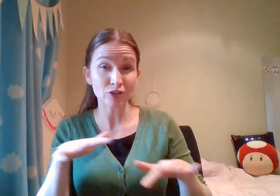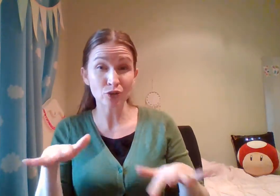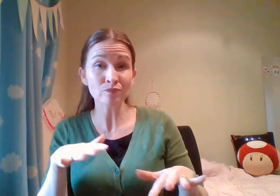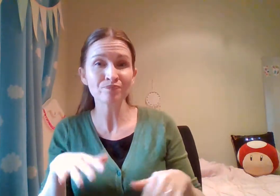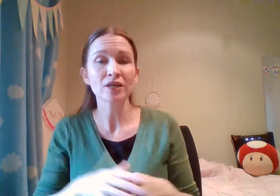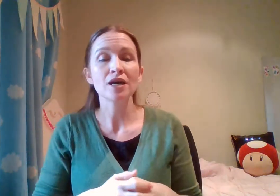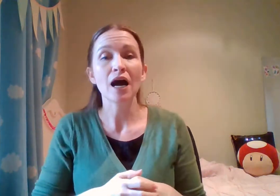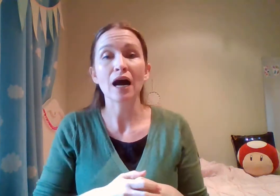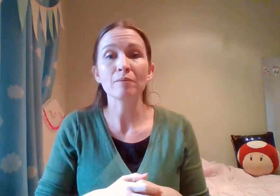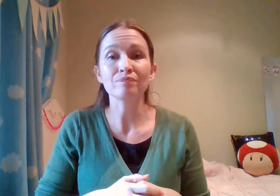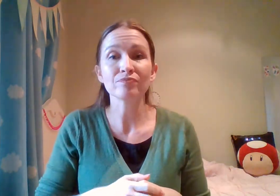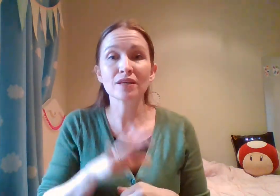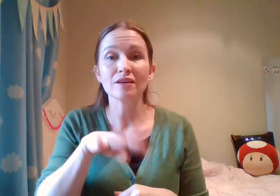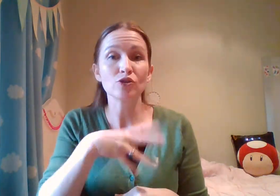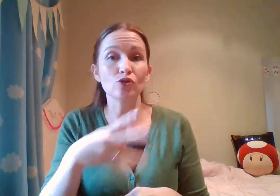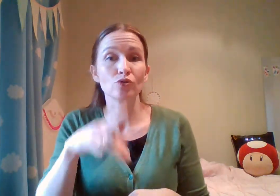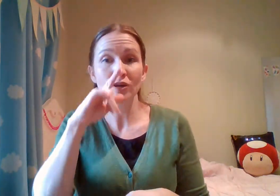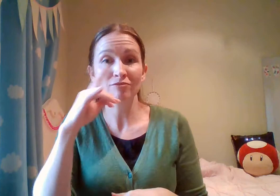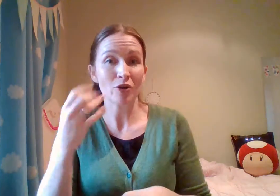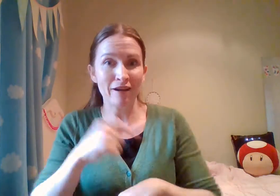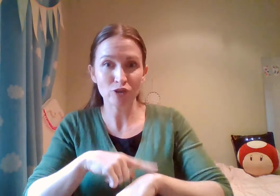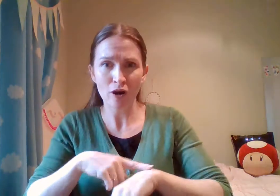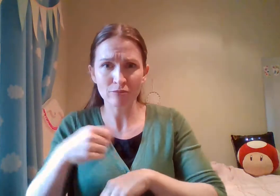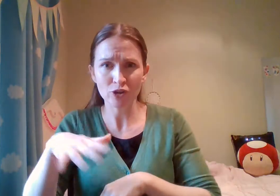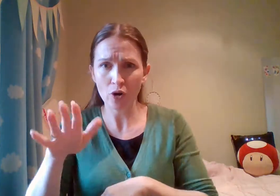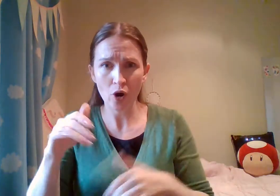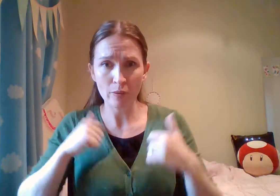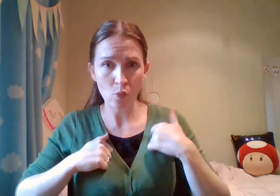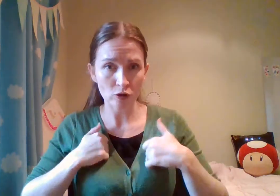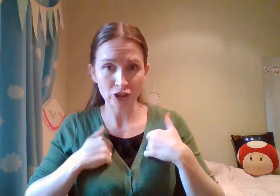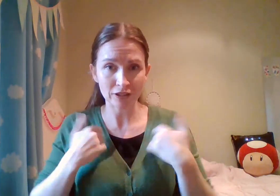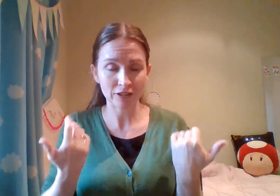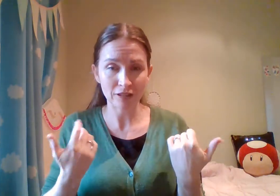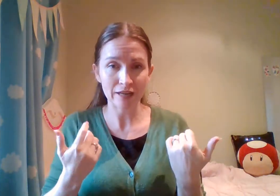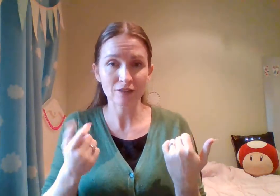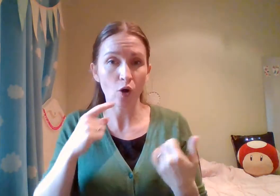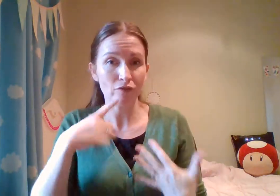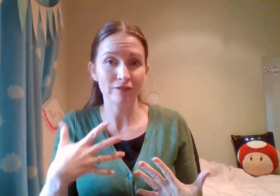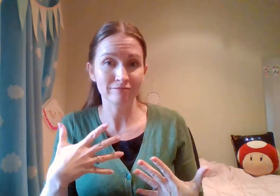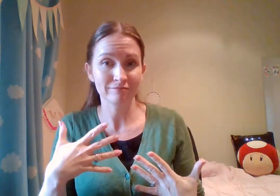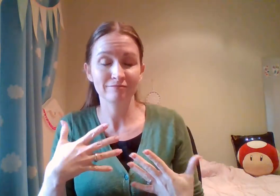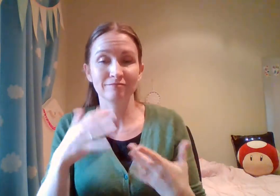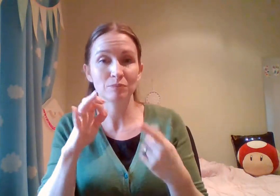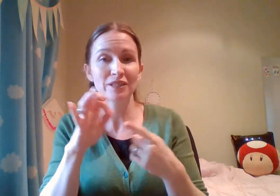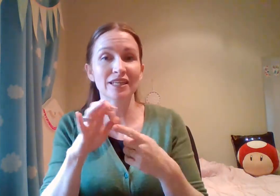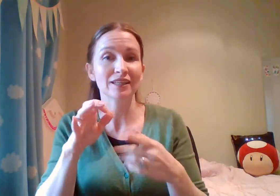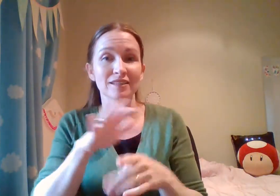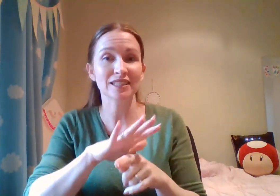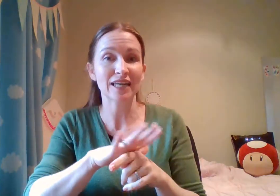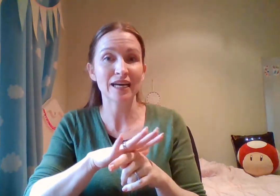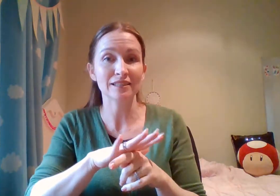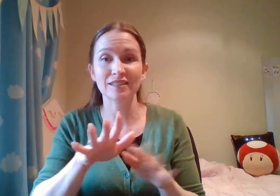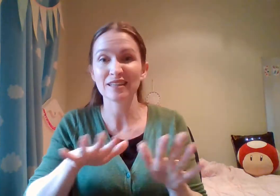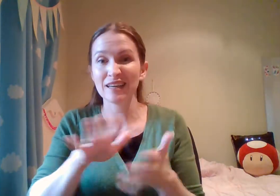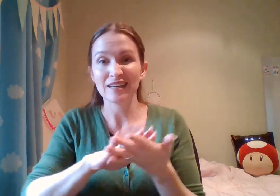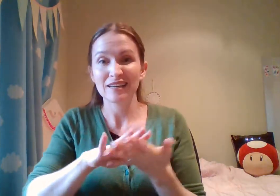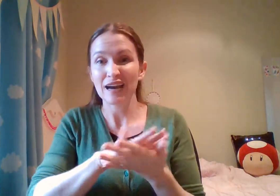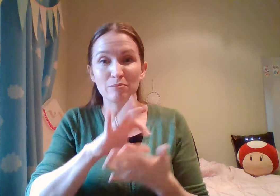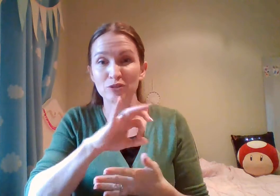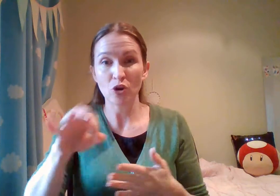schedule, you don't have time to go home and wash it, and often particular stains don't